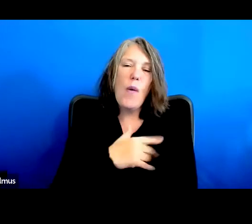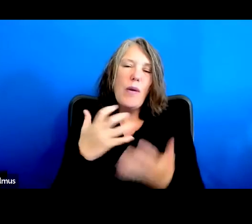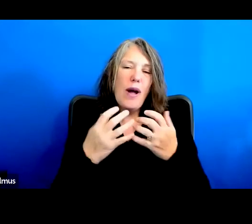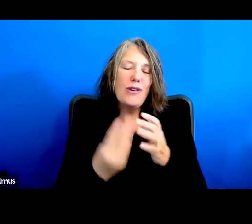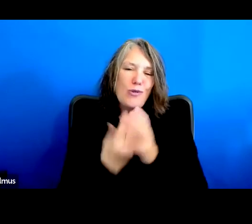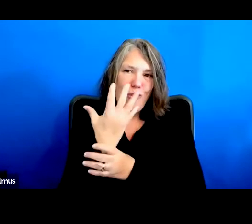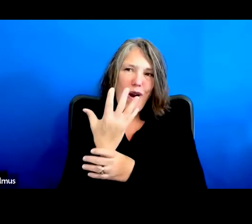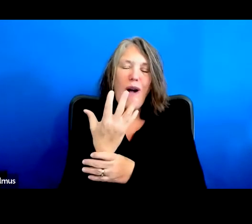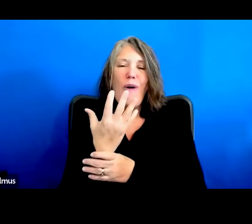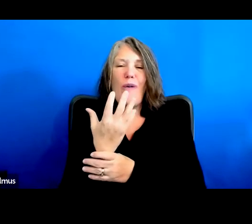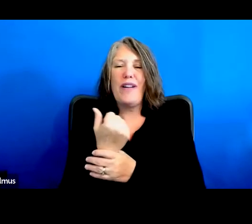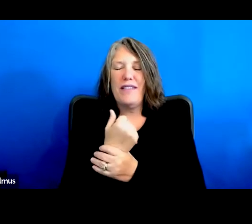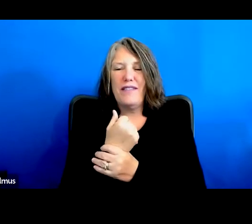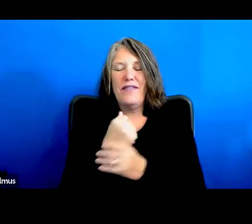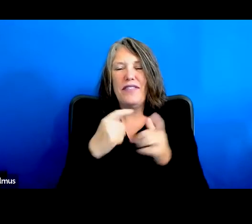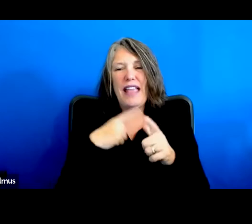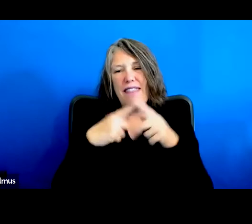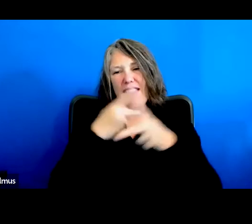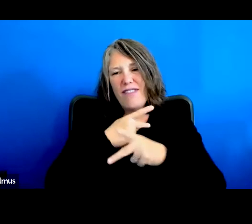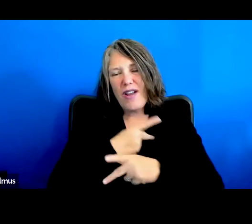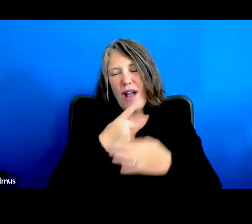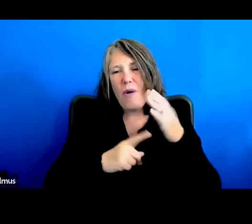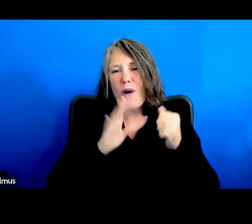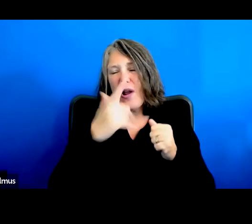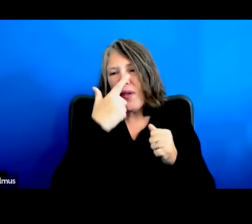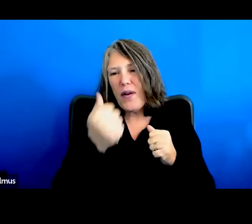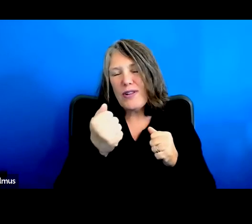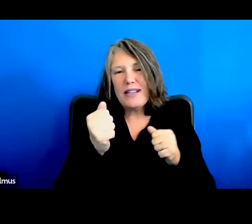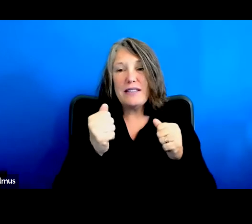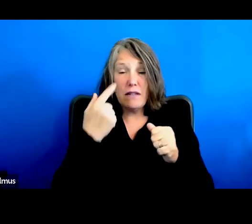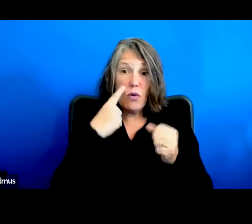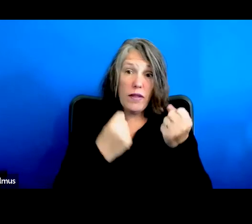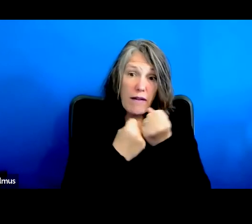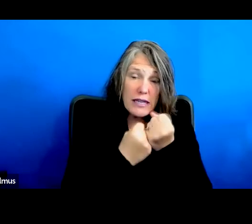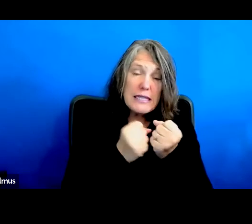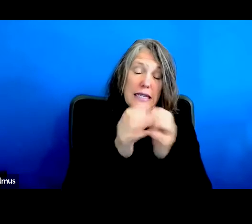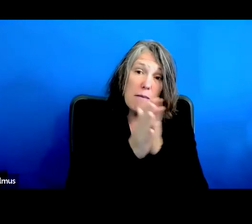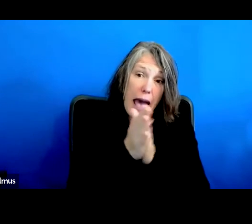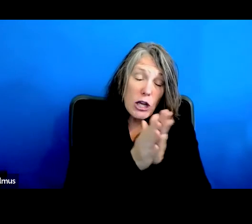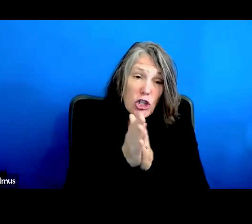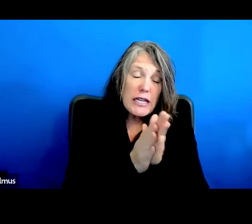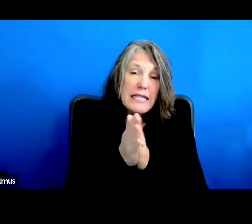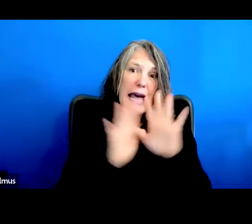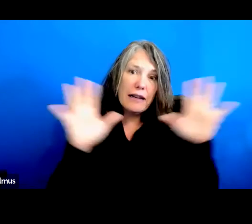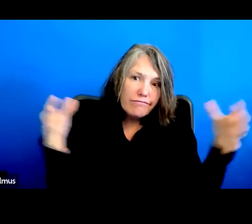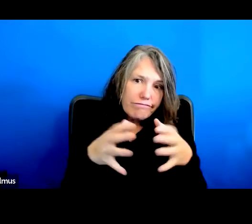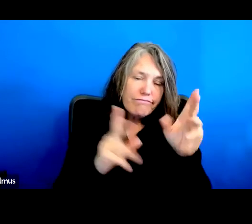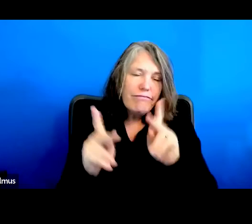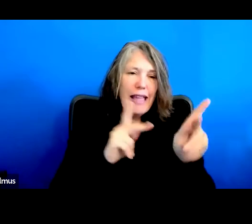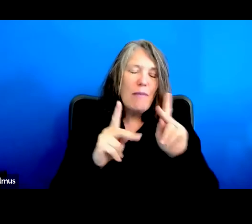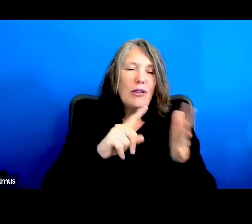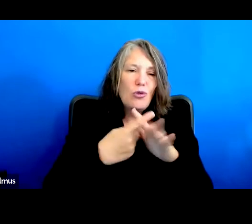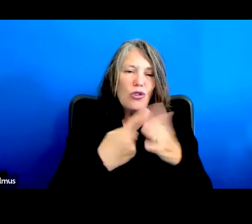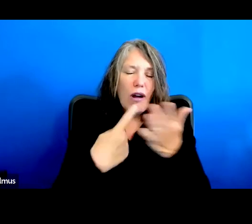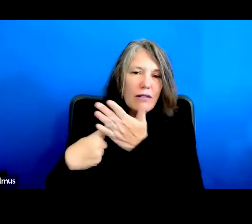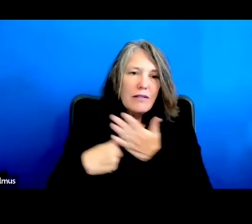then figure out what are people's interests and advocacy and passions, and get them together to start having these conversations and